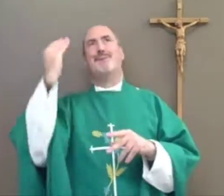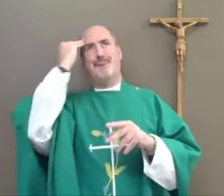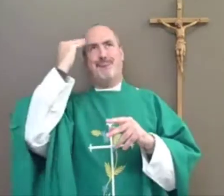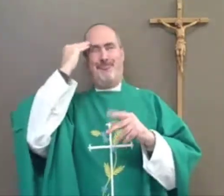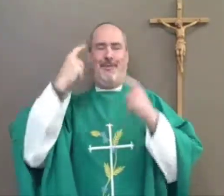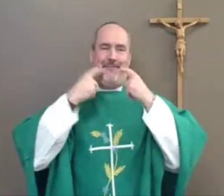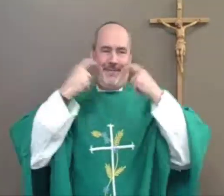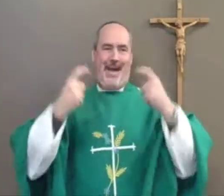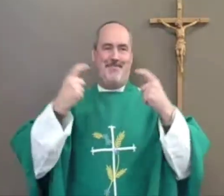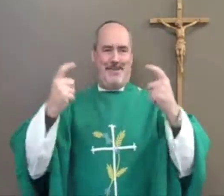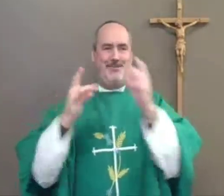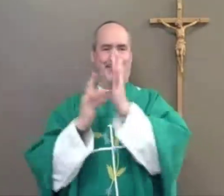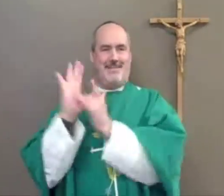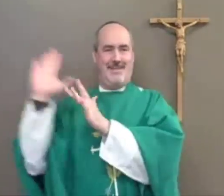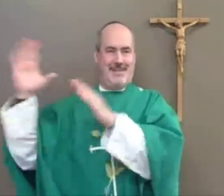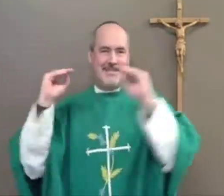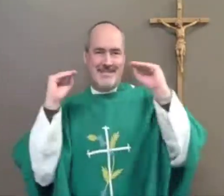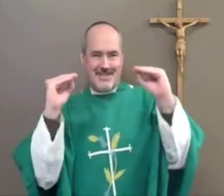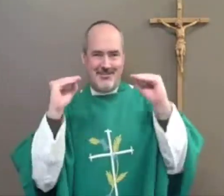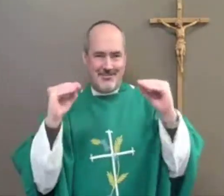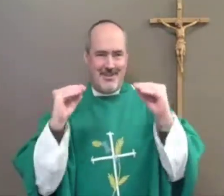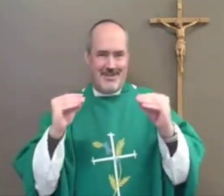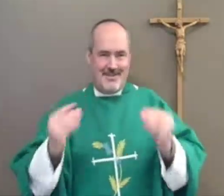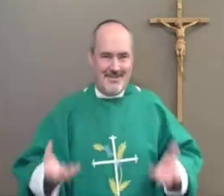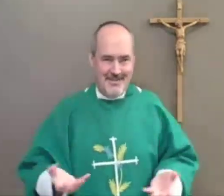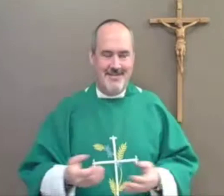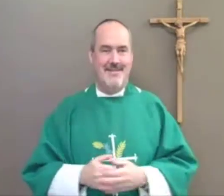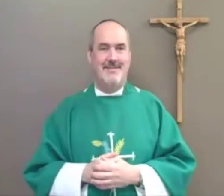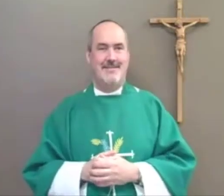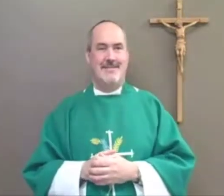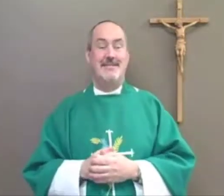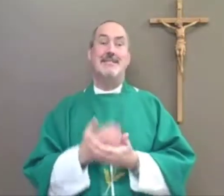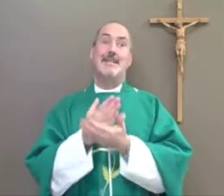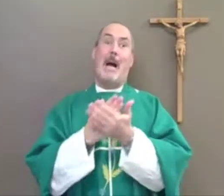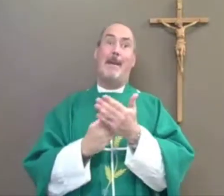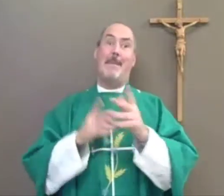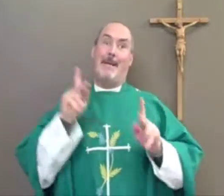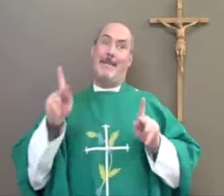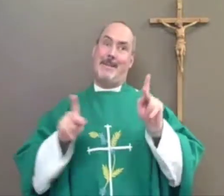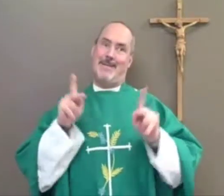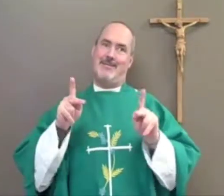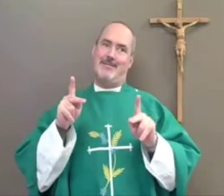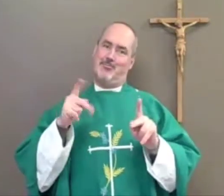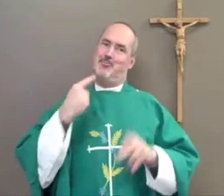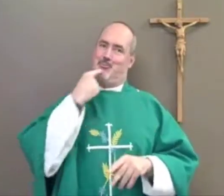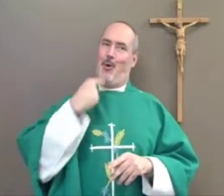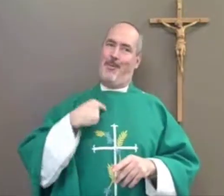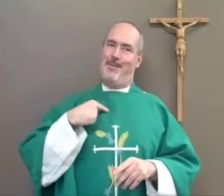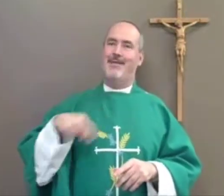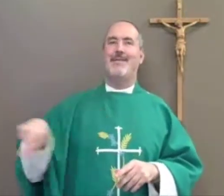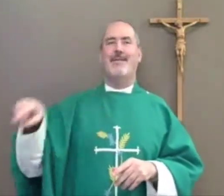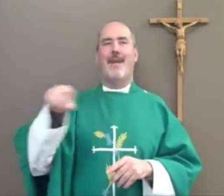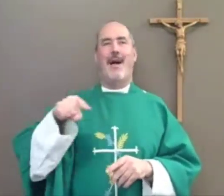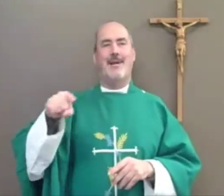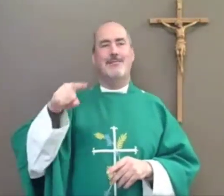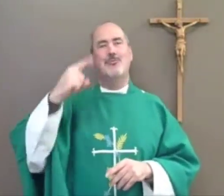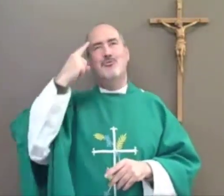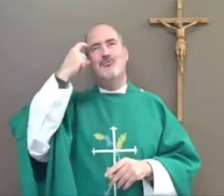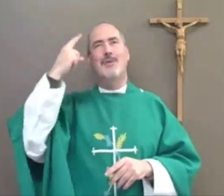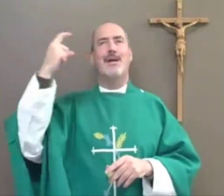So many of us know that story because it's so famous from Jesus' teachings and from the Bible. I've had